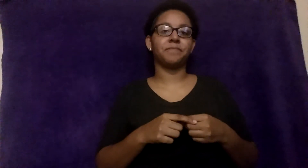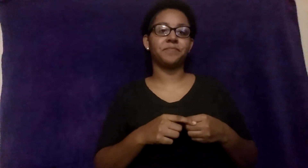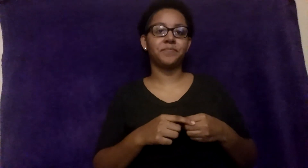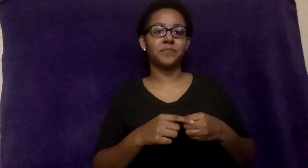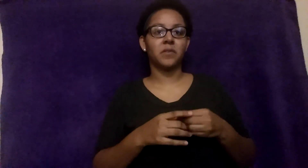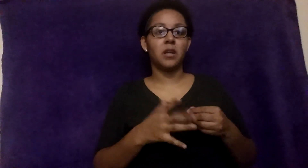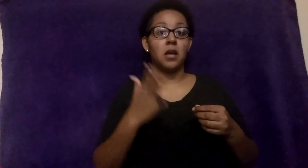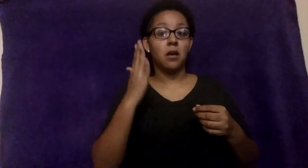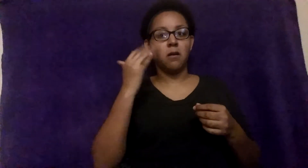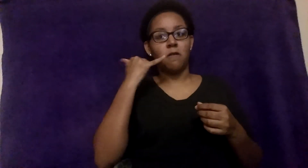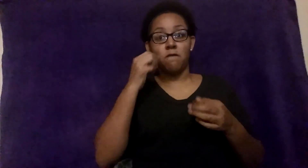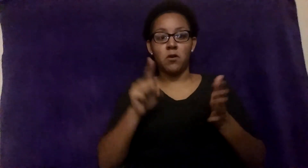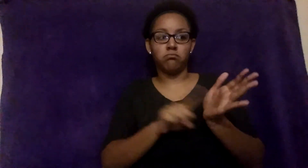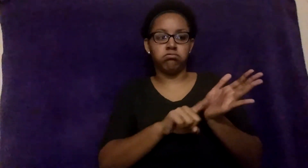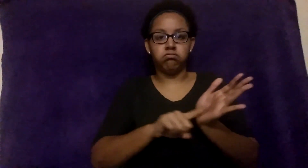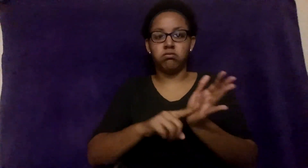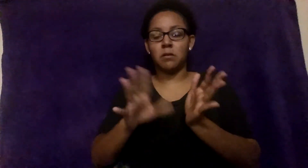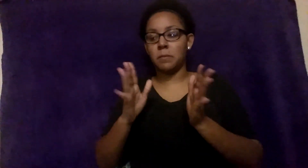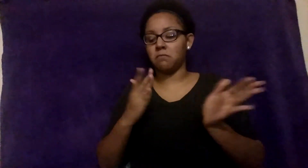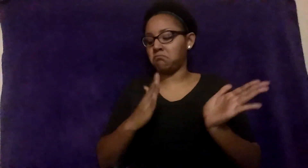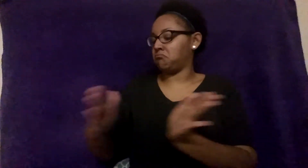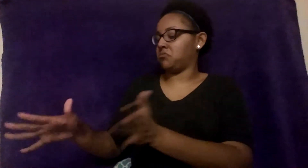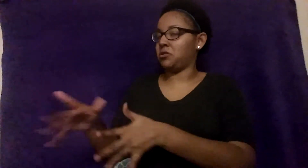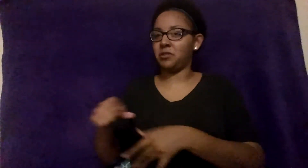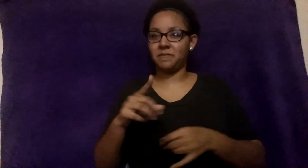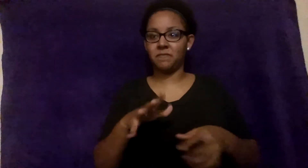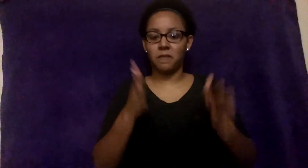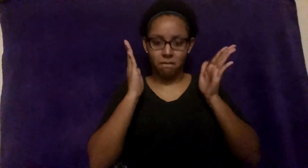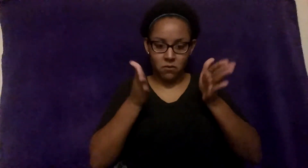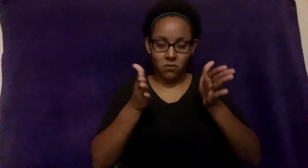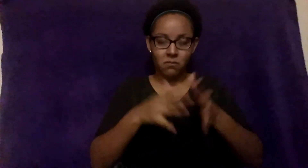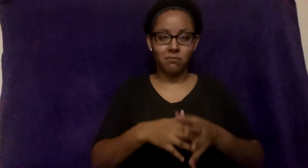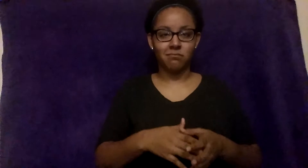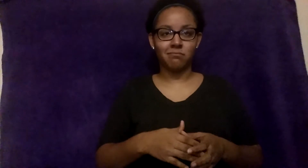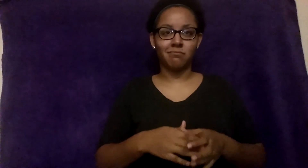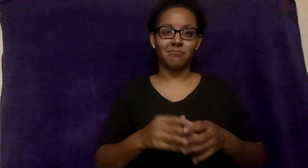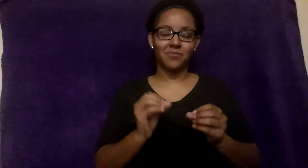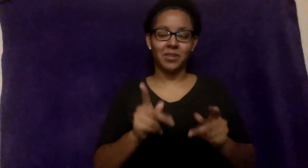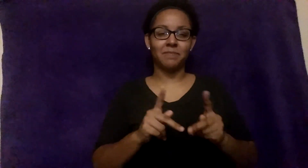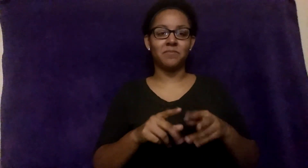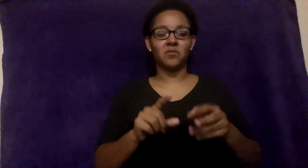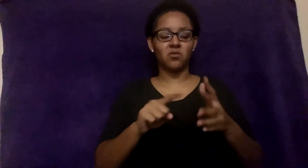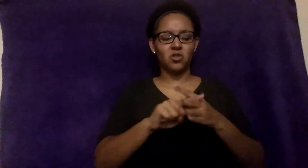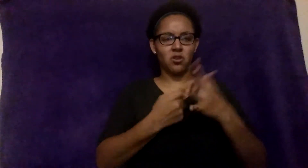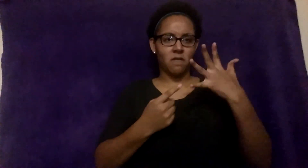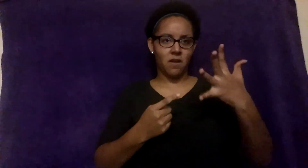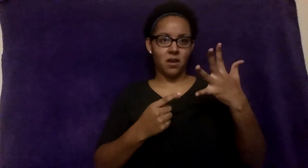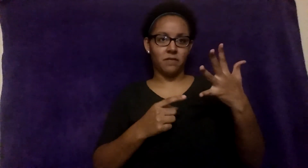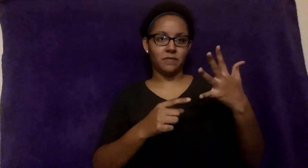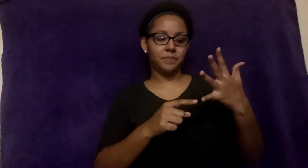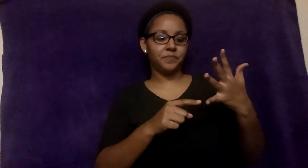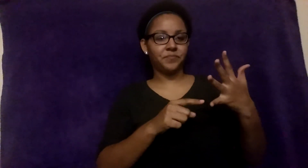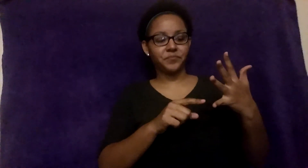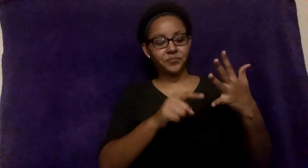but I'm going to ignore the phone because you're more important. So, okay, let's start at the 5. So we start at the